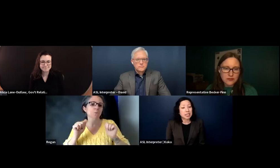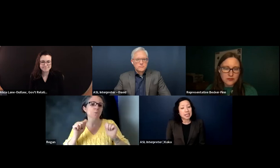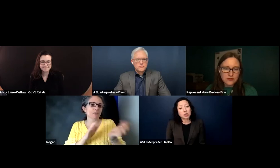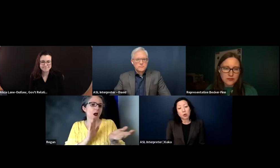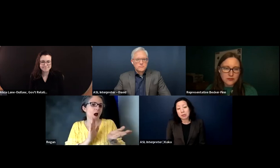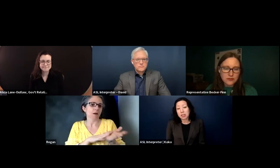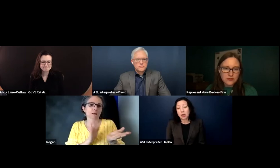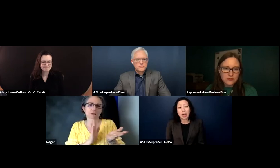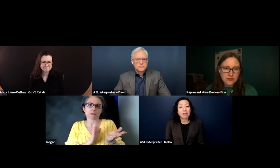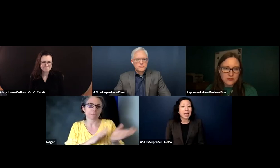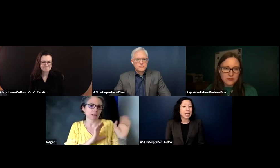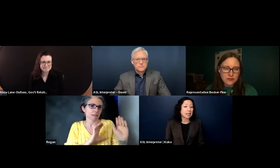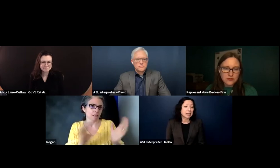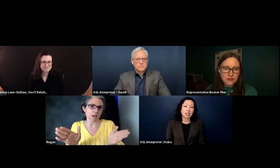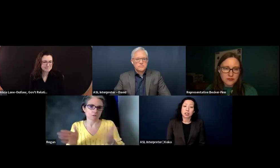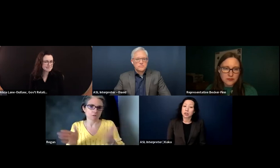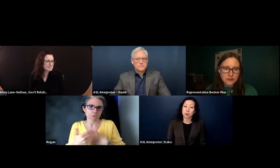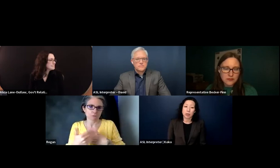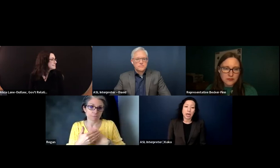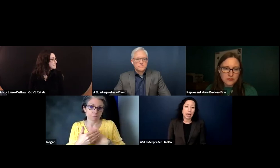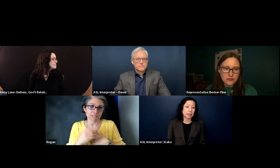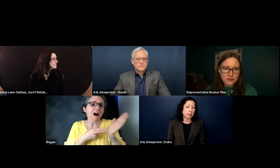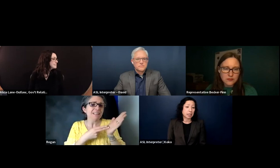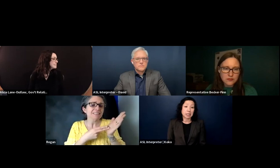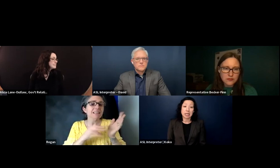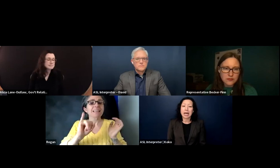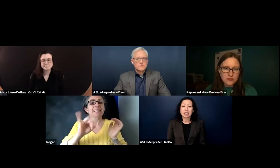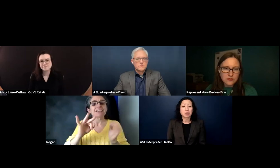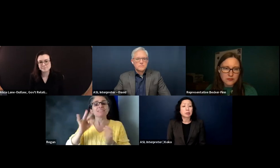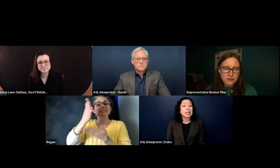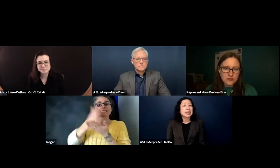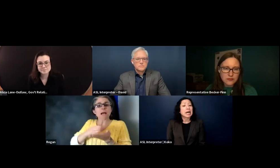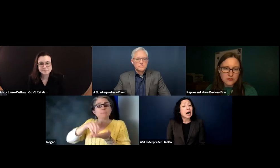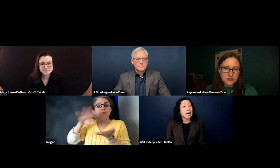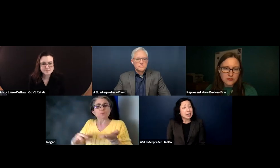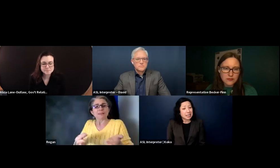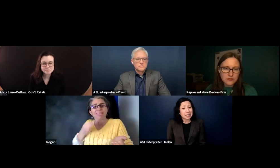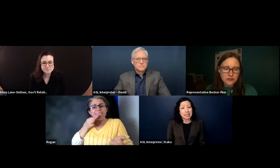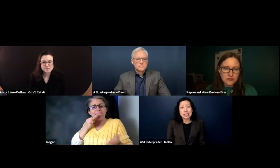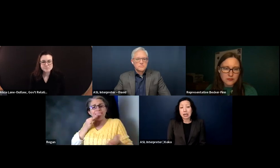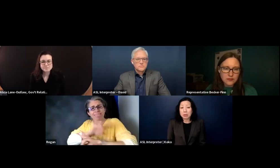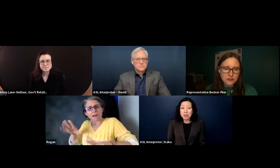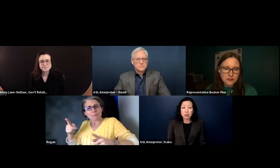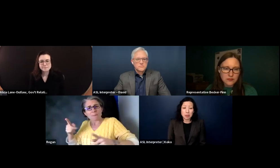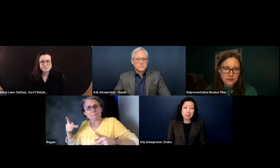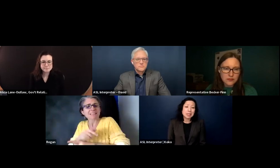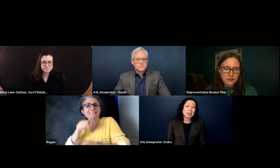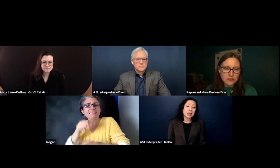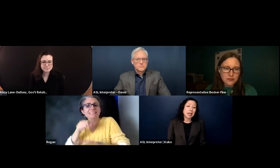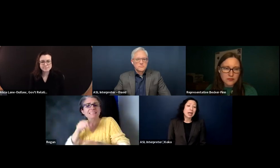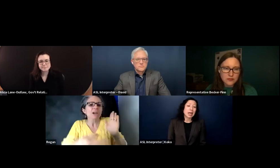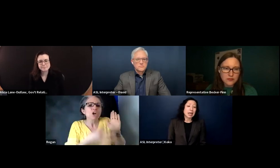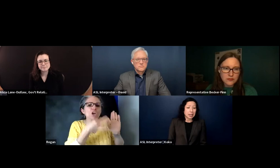just want to say that dorms don't have anything to do with academics in the classroom. Honestly, some